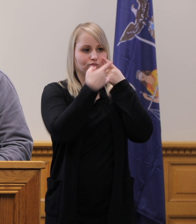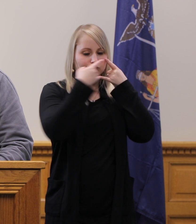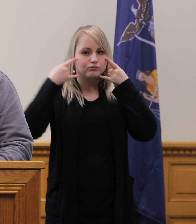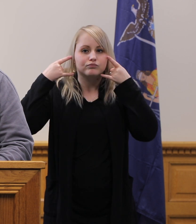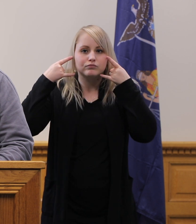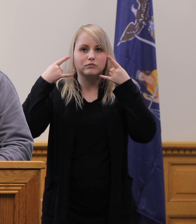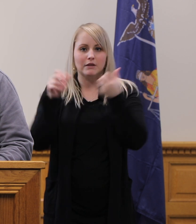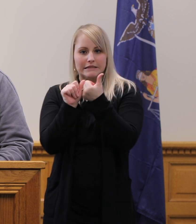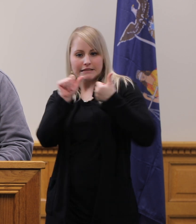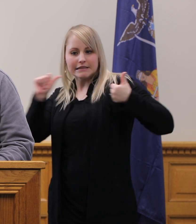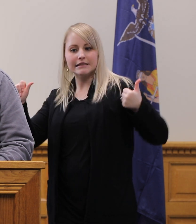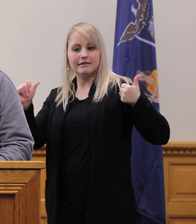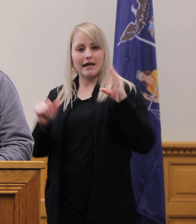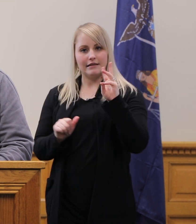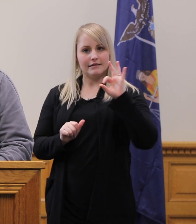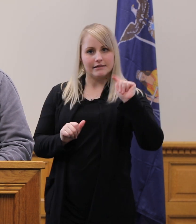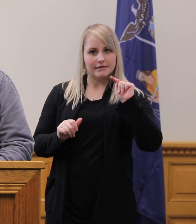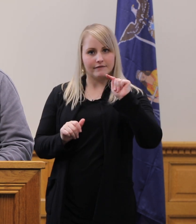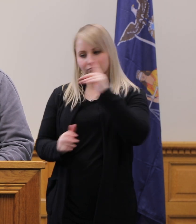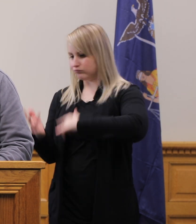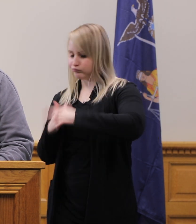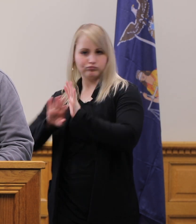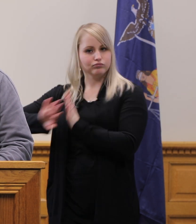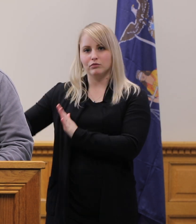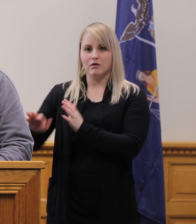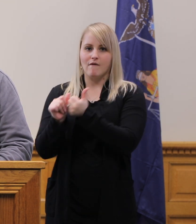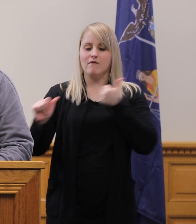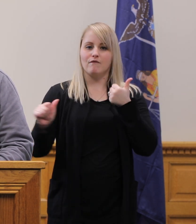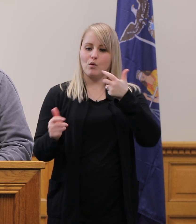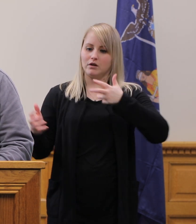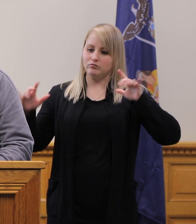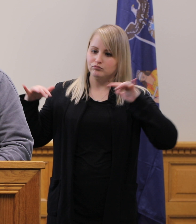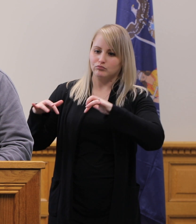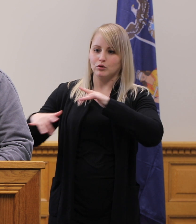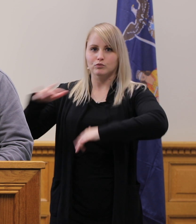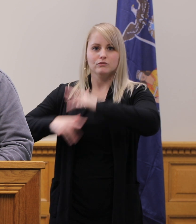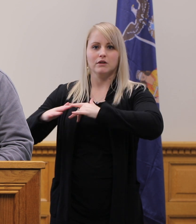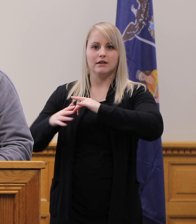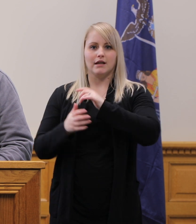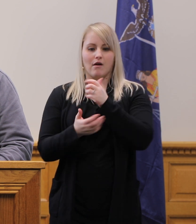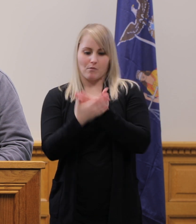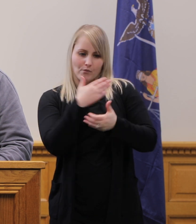stay at least 6 feet apart, avoid crowds, and wash your hands often. The more